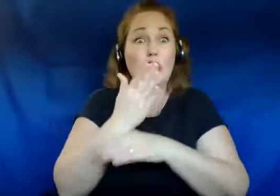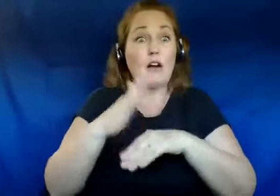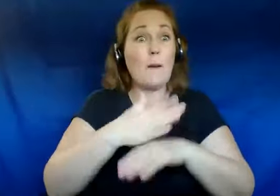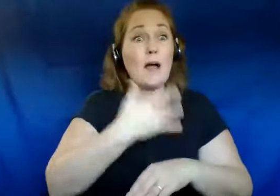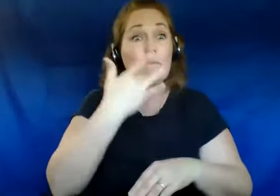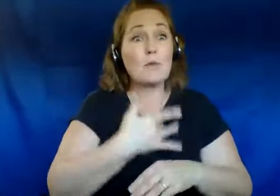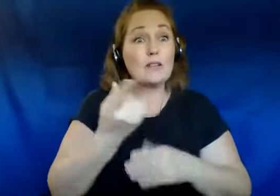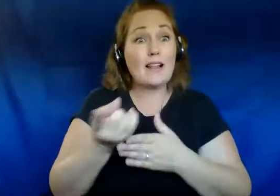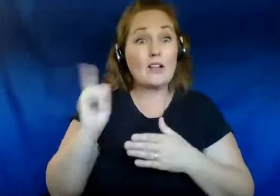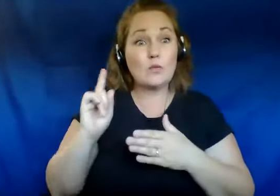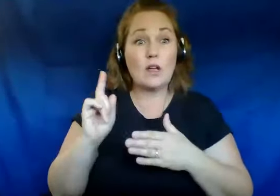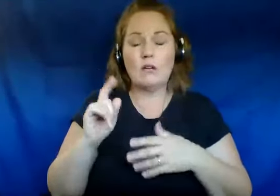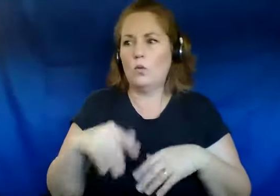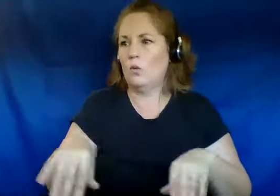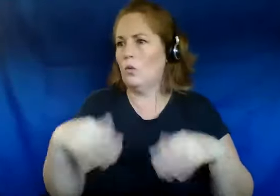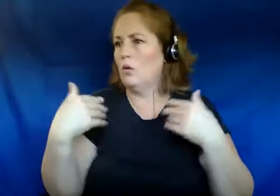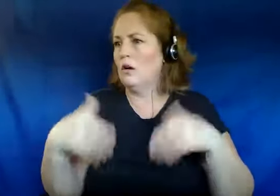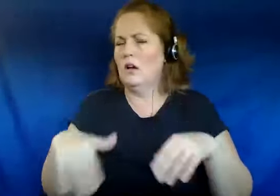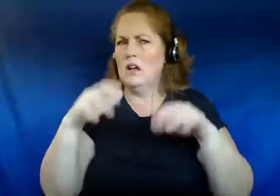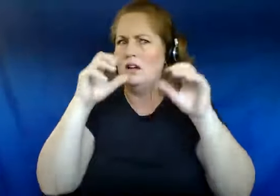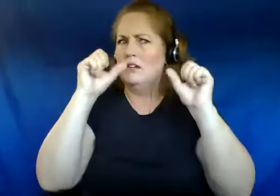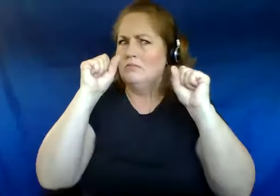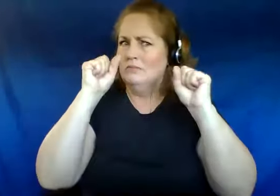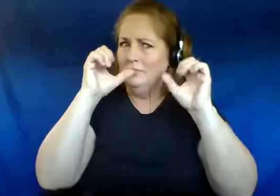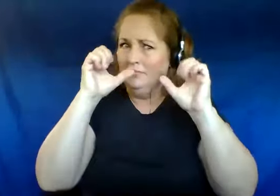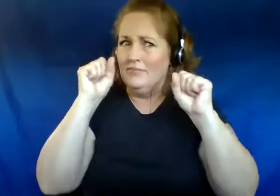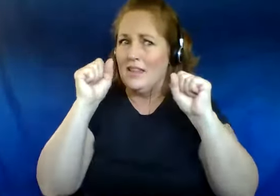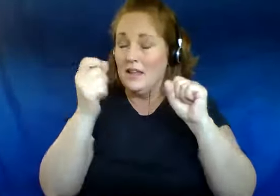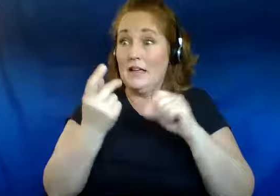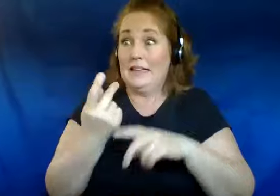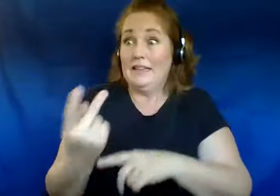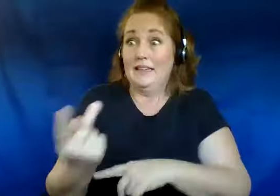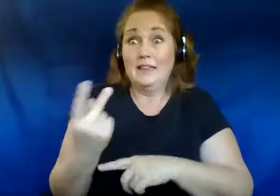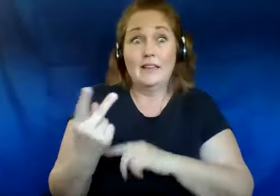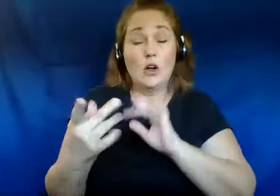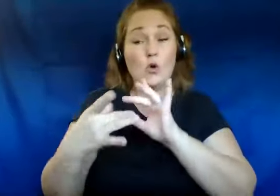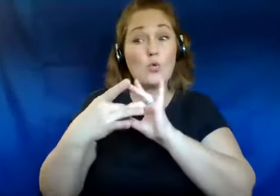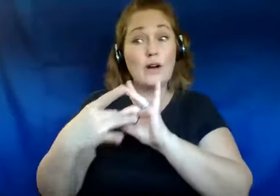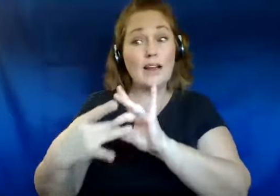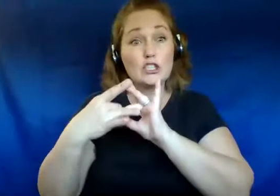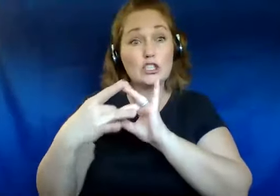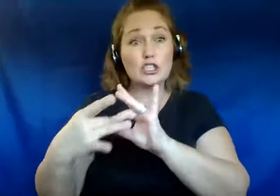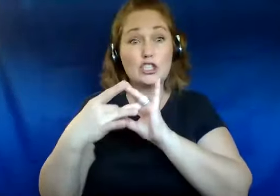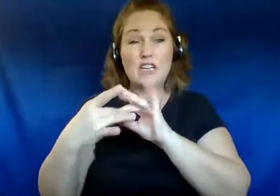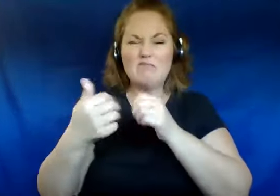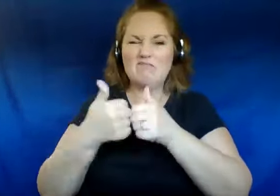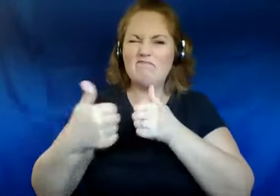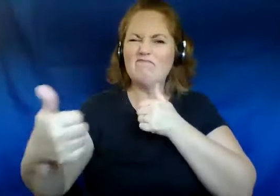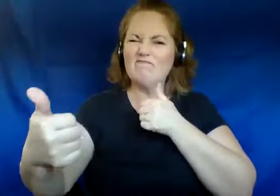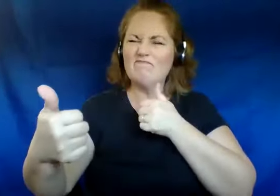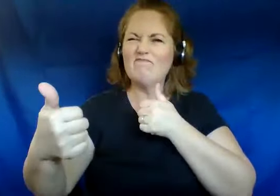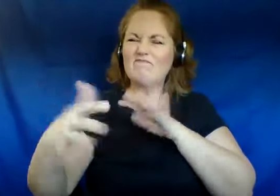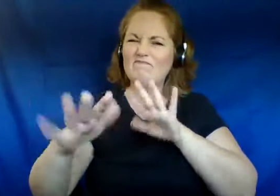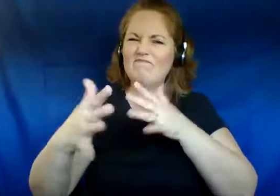is beyond anything. And he and I had a relationship at an arm's length. I